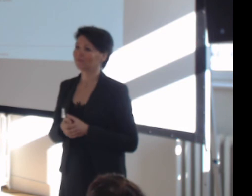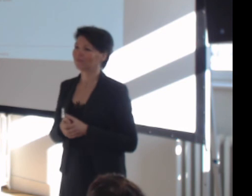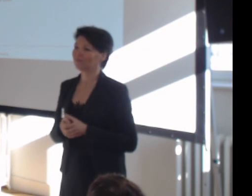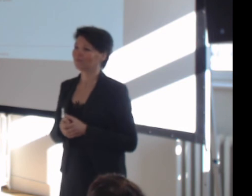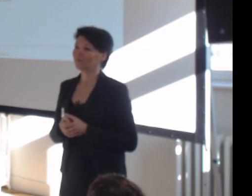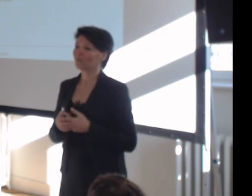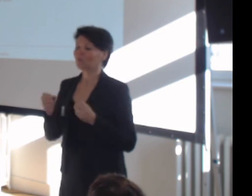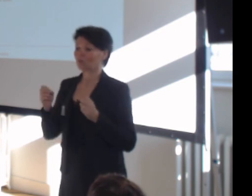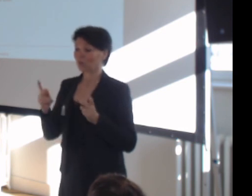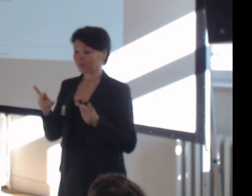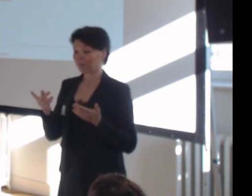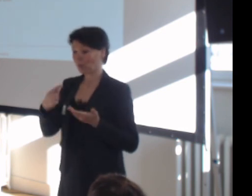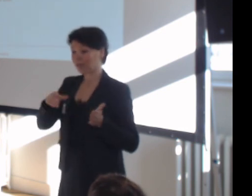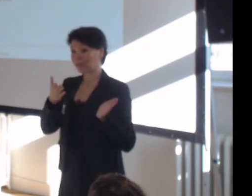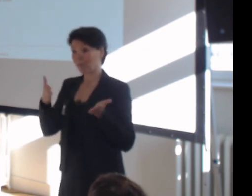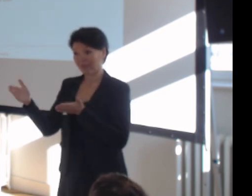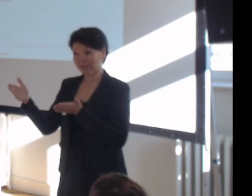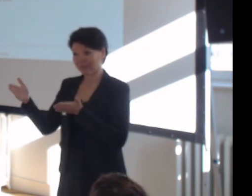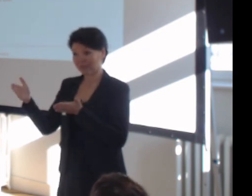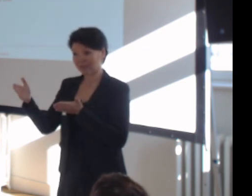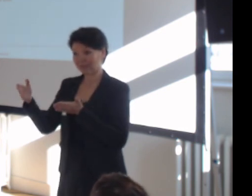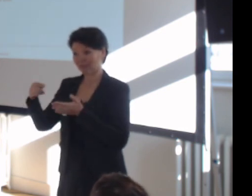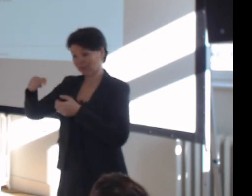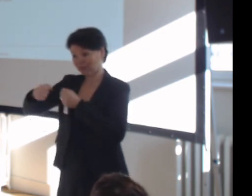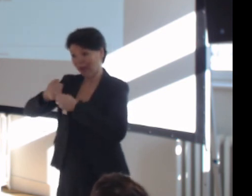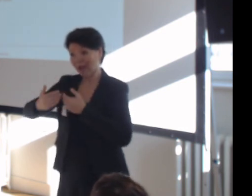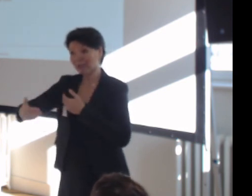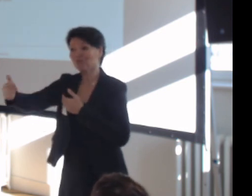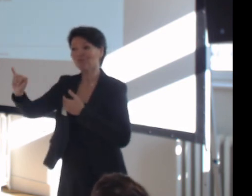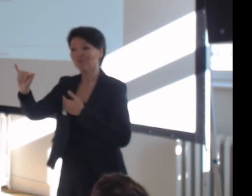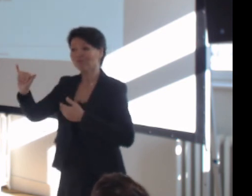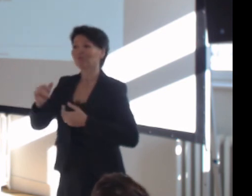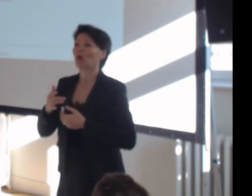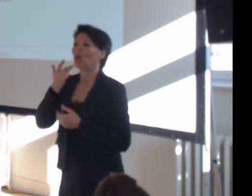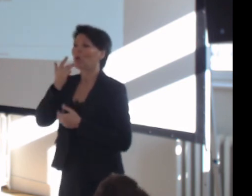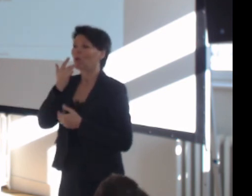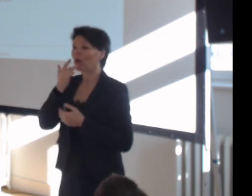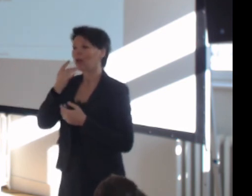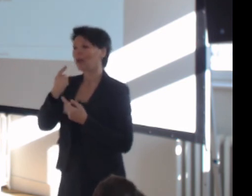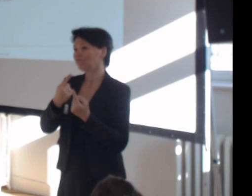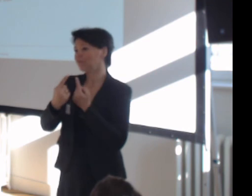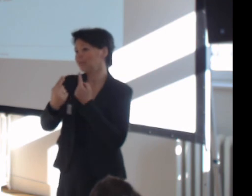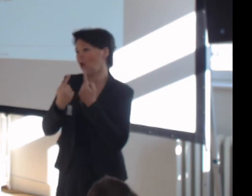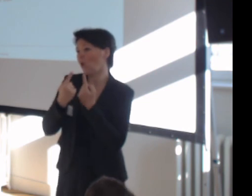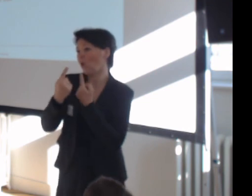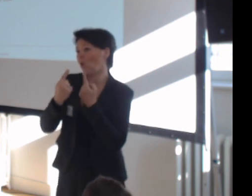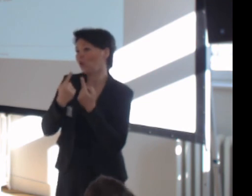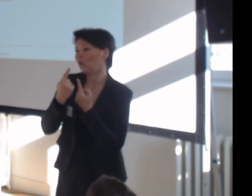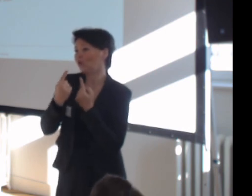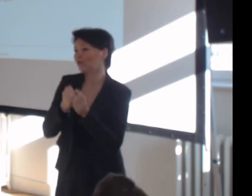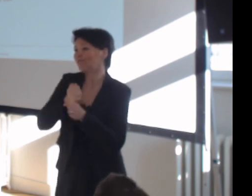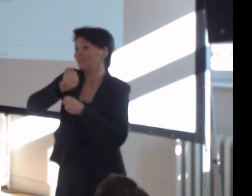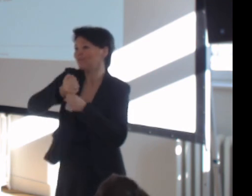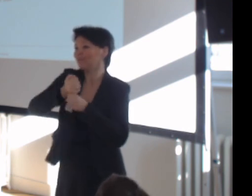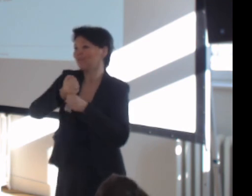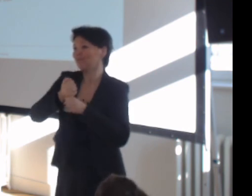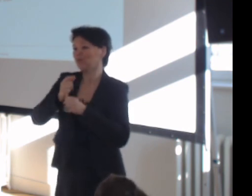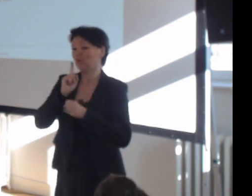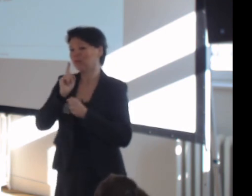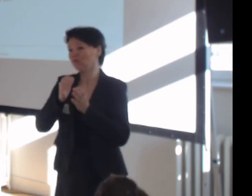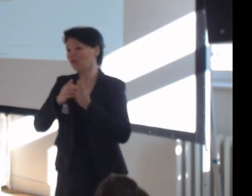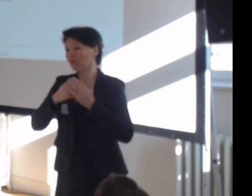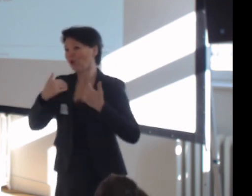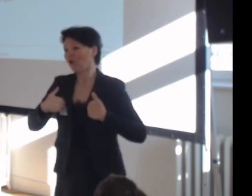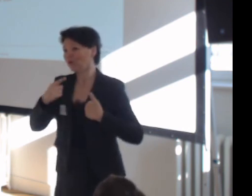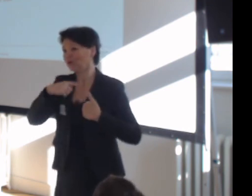So the plan we have for this year is that we'd like to develop the dialogue with representatives for the users of our product.